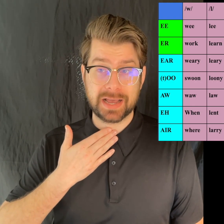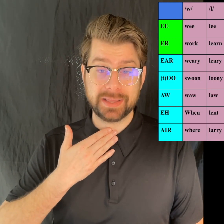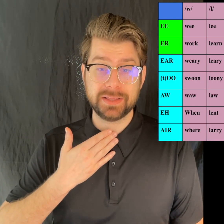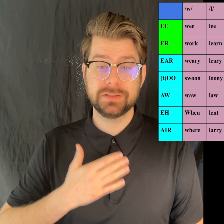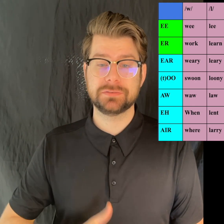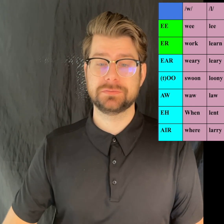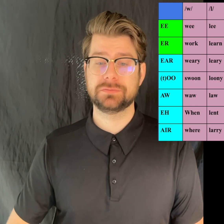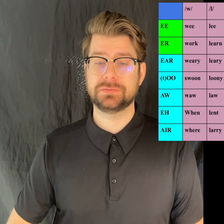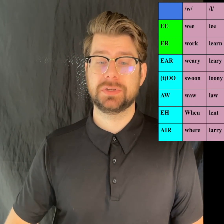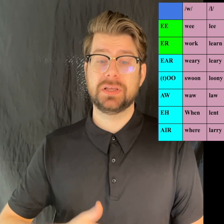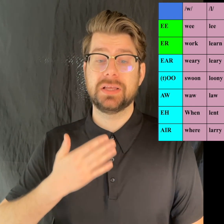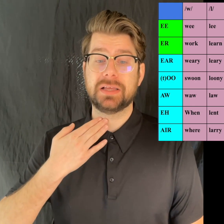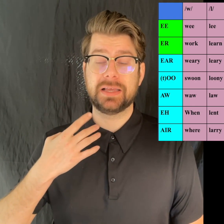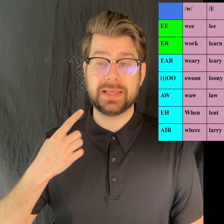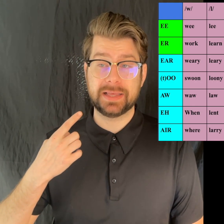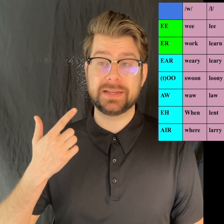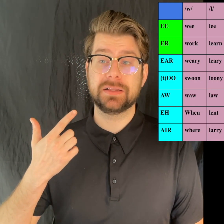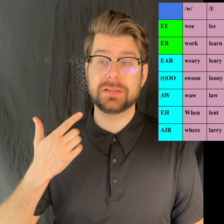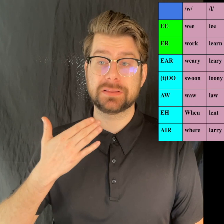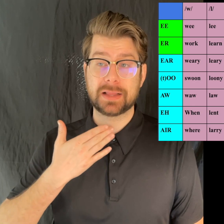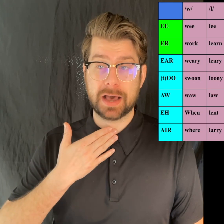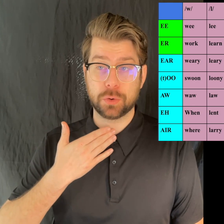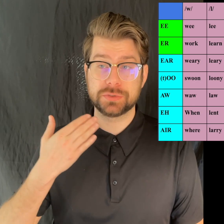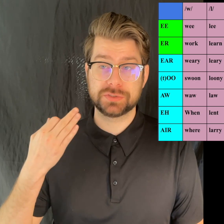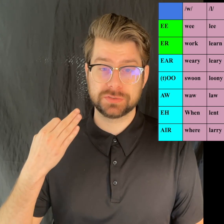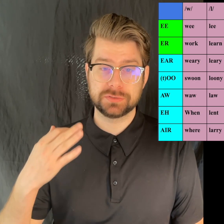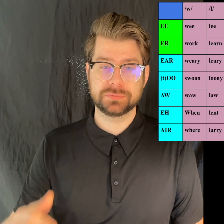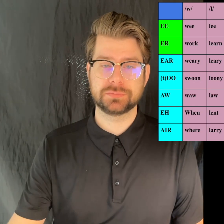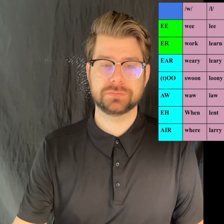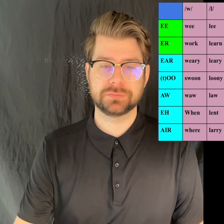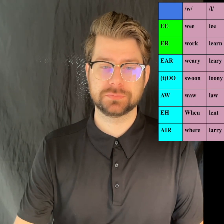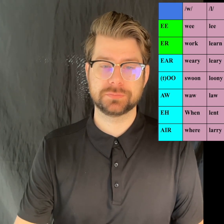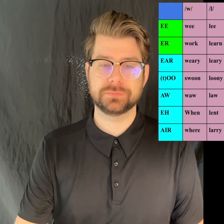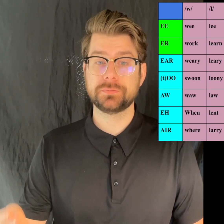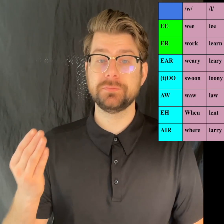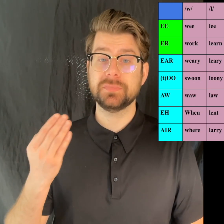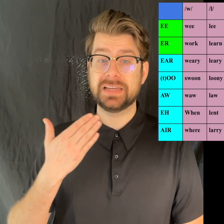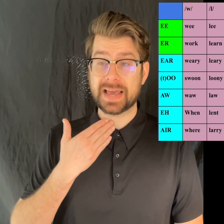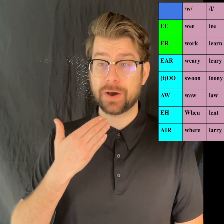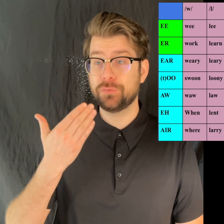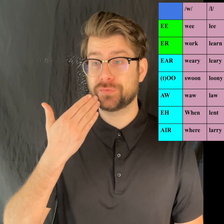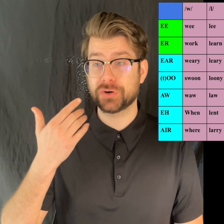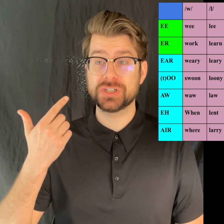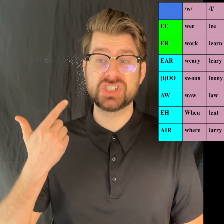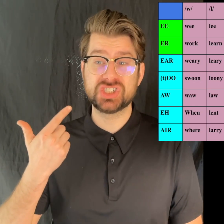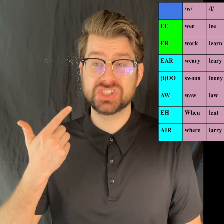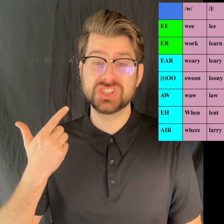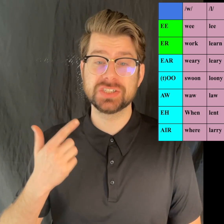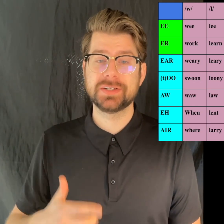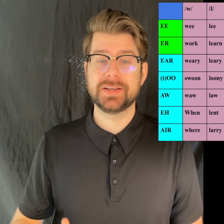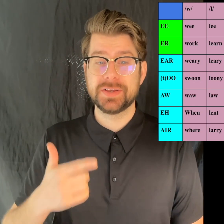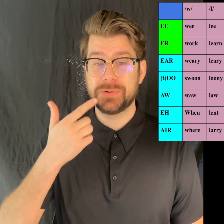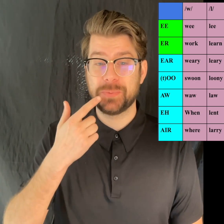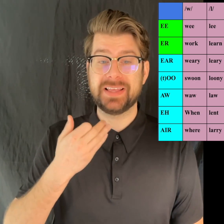lie, and louse. Now for sh, we